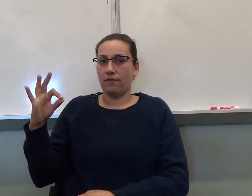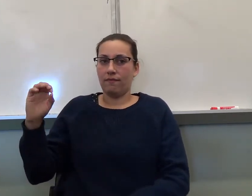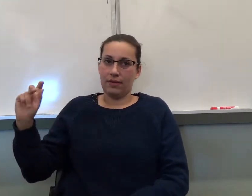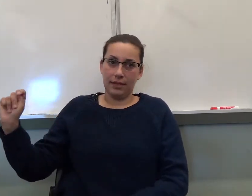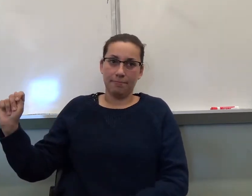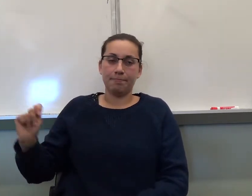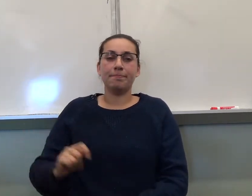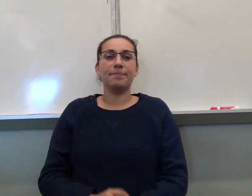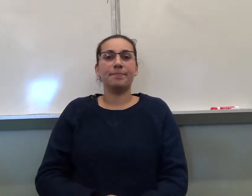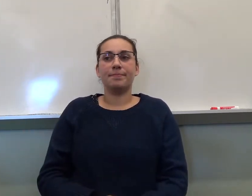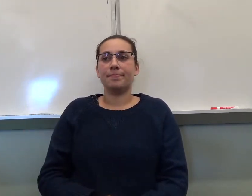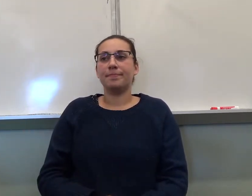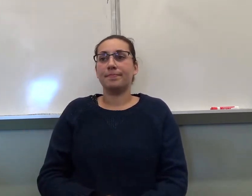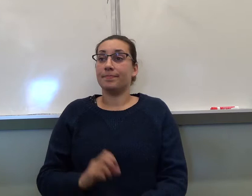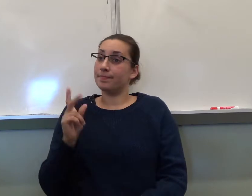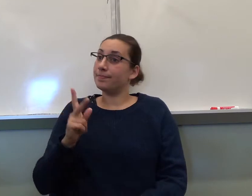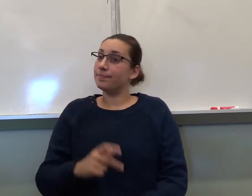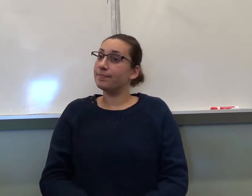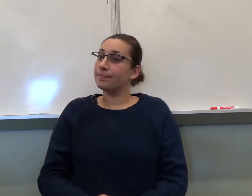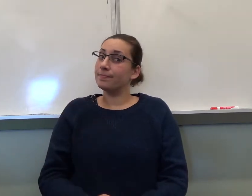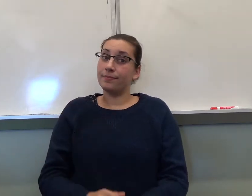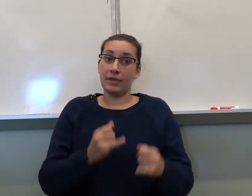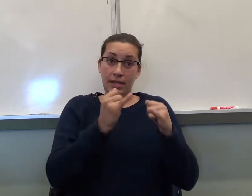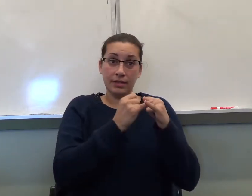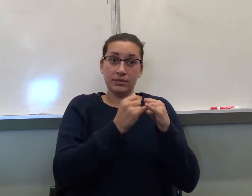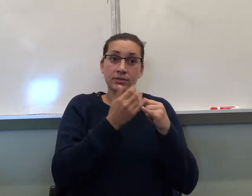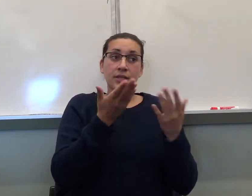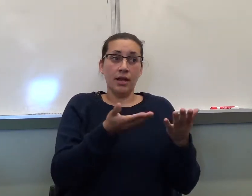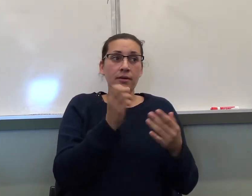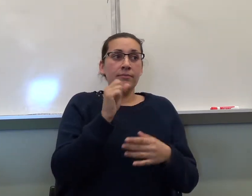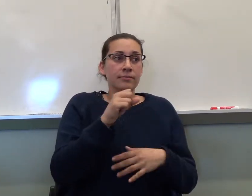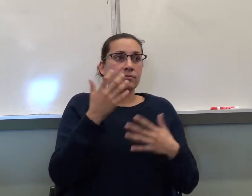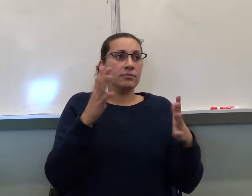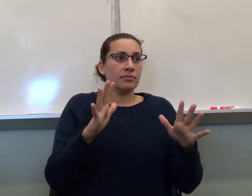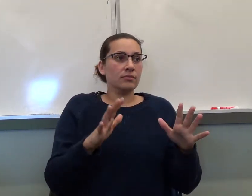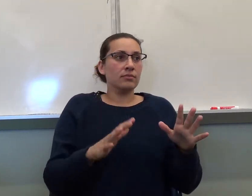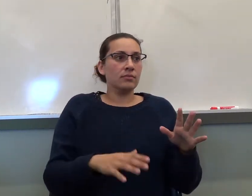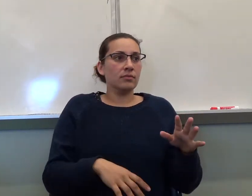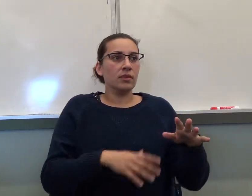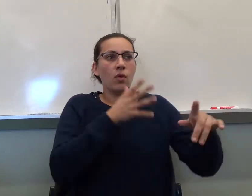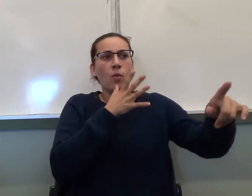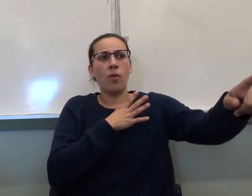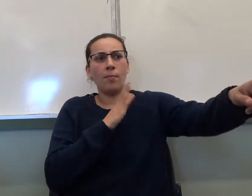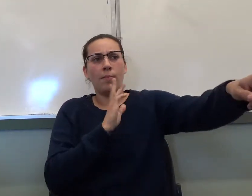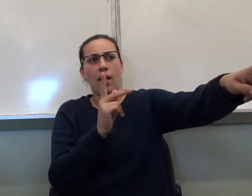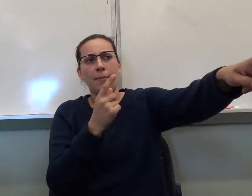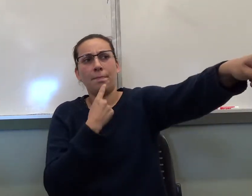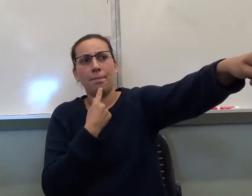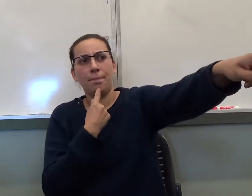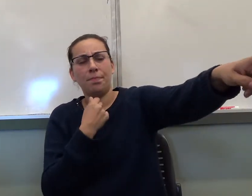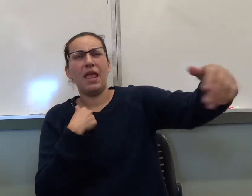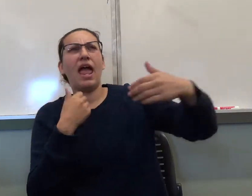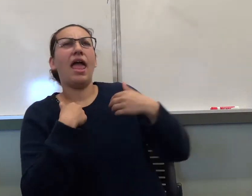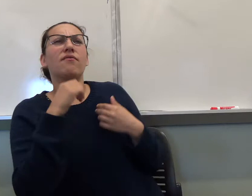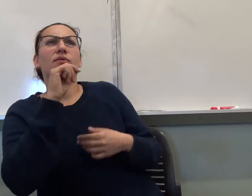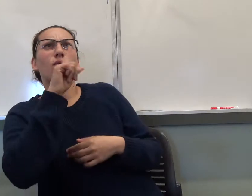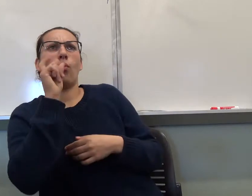to. Okay, so there goes the inches. Yes? I have a question. I was wondering if you can do